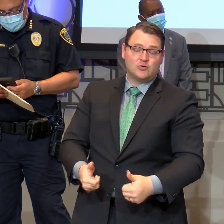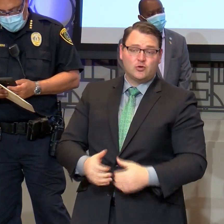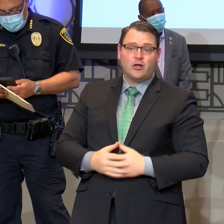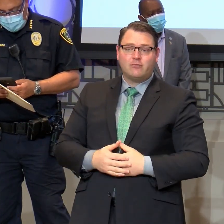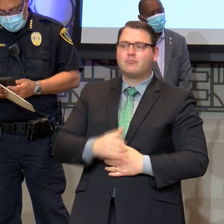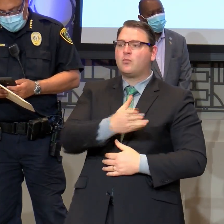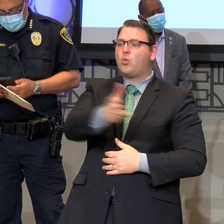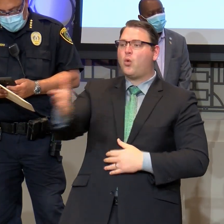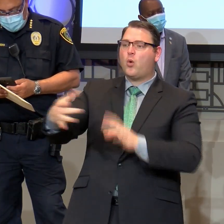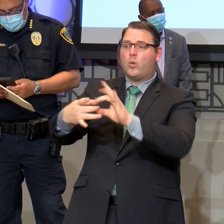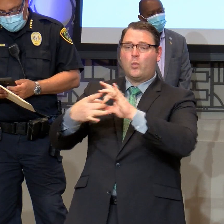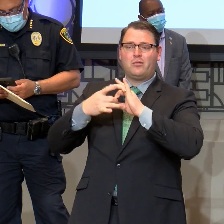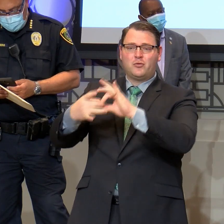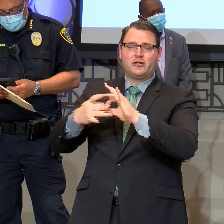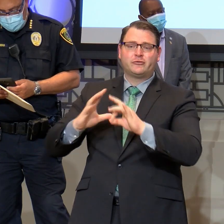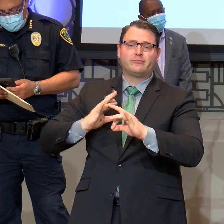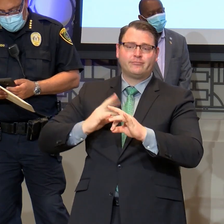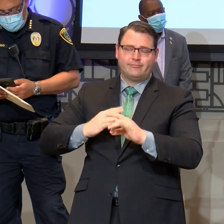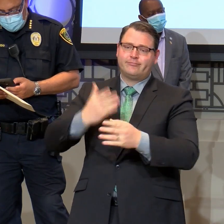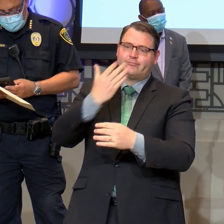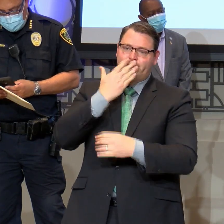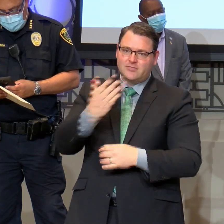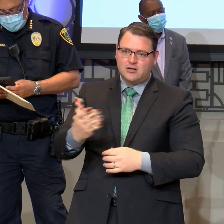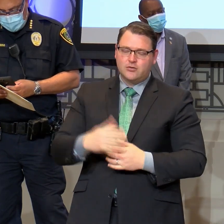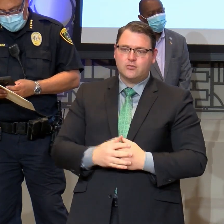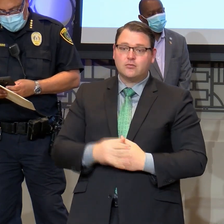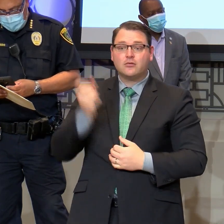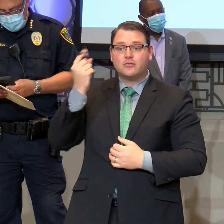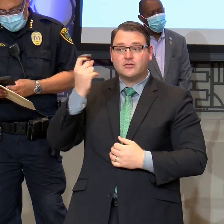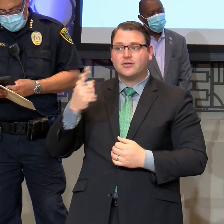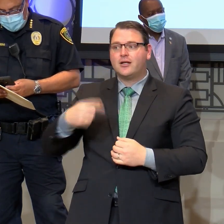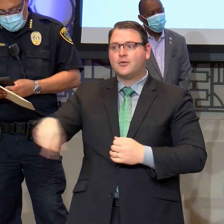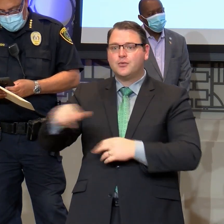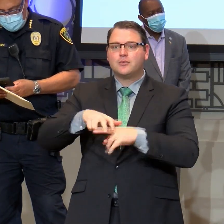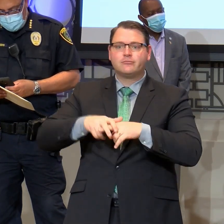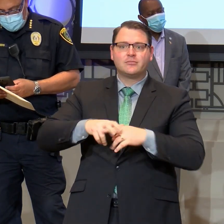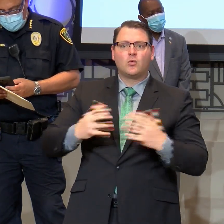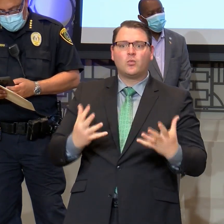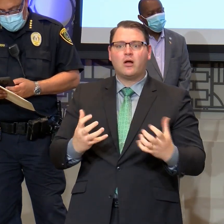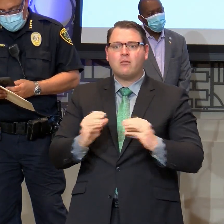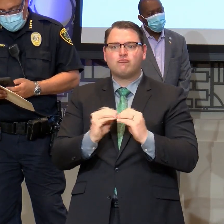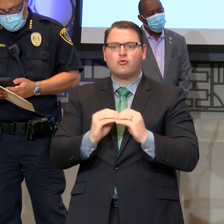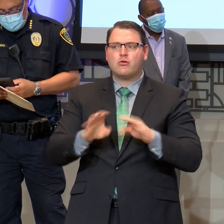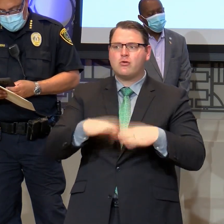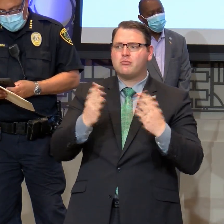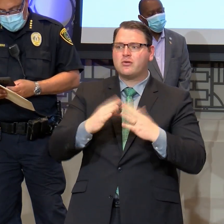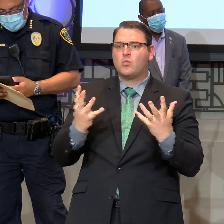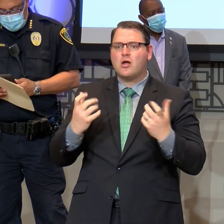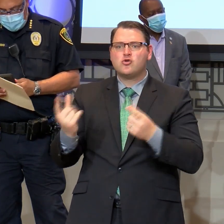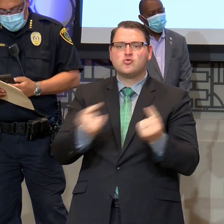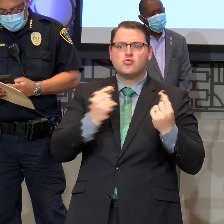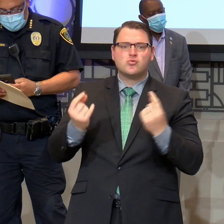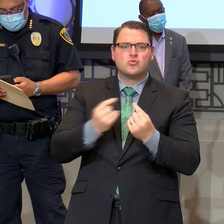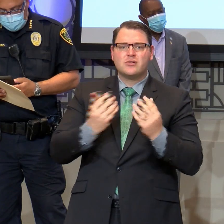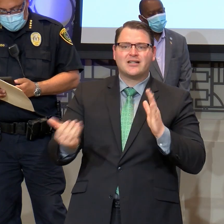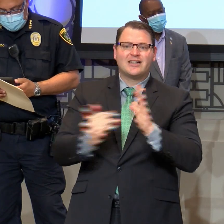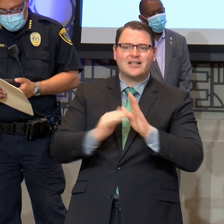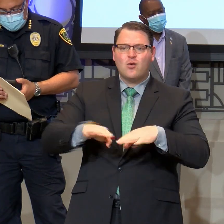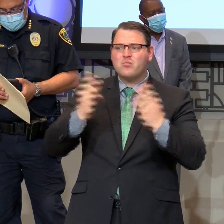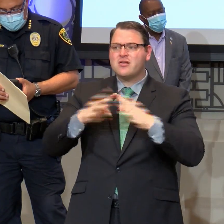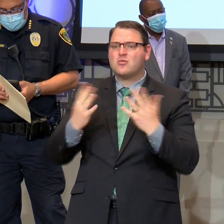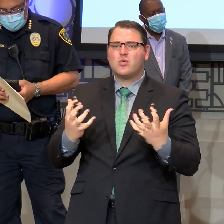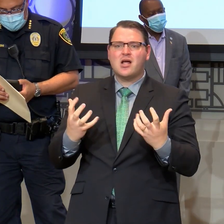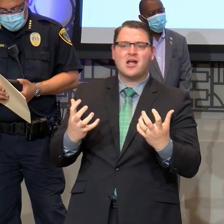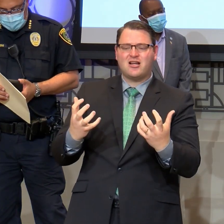mentioned, that there is angst to get things back open. But in our enforcement, we found very